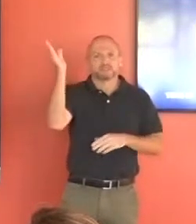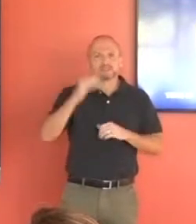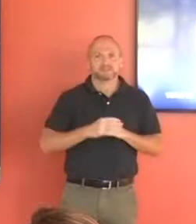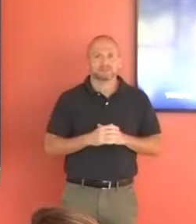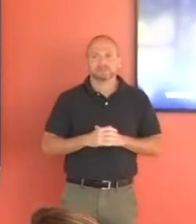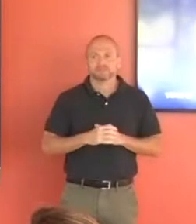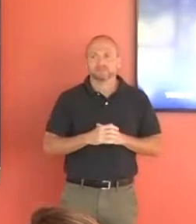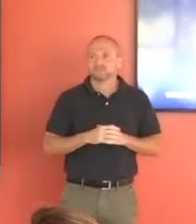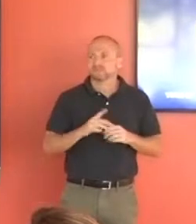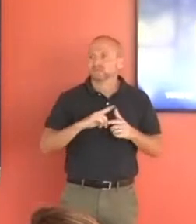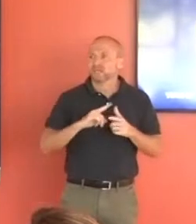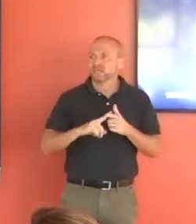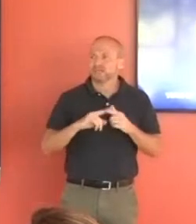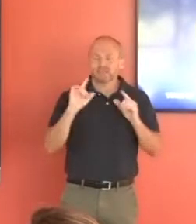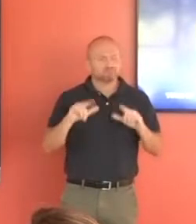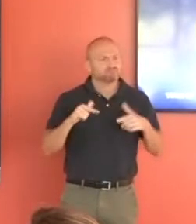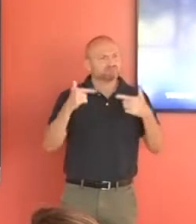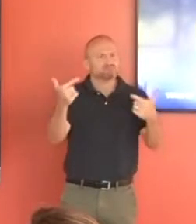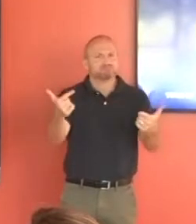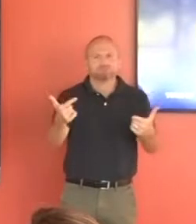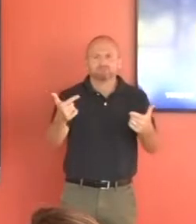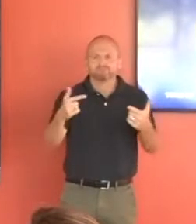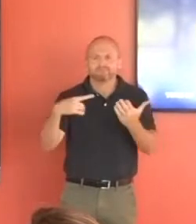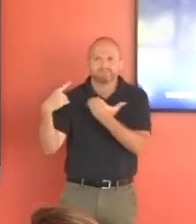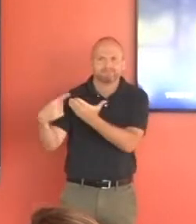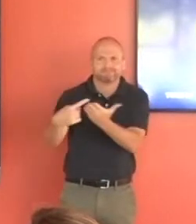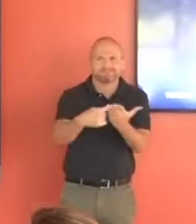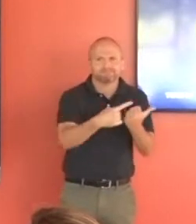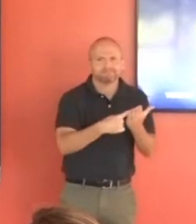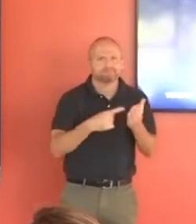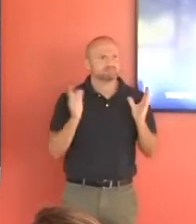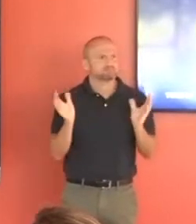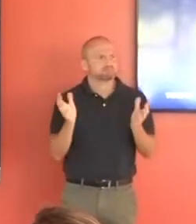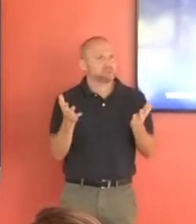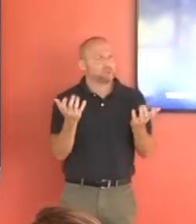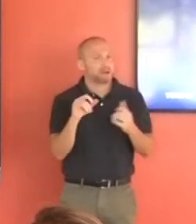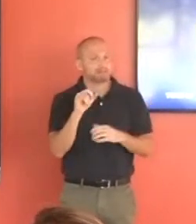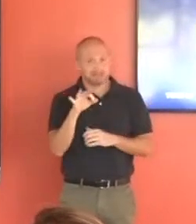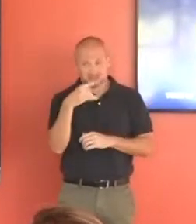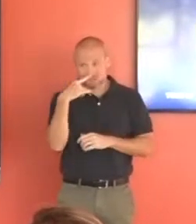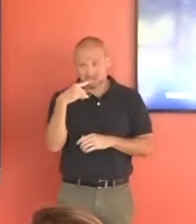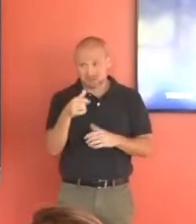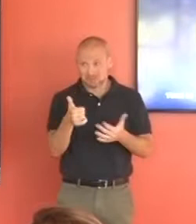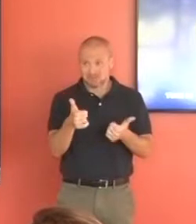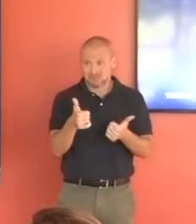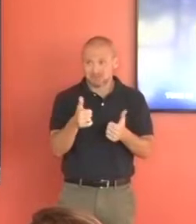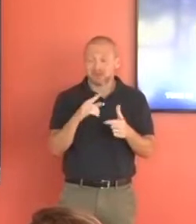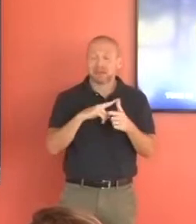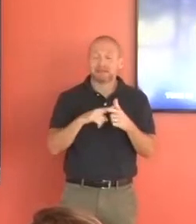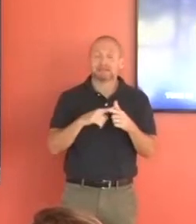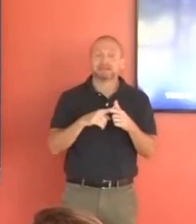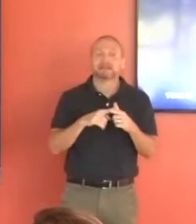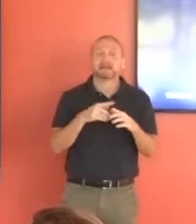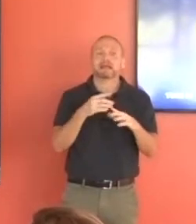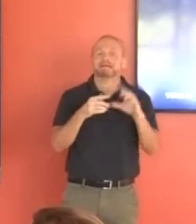then we just want to open up for conversation, if that's okay, and kind of hear back from